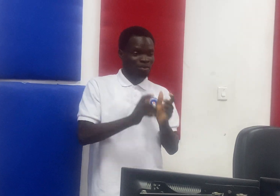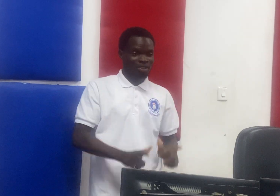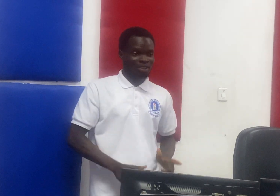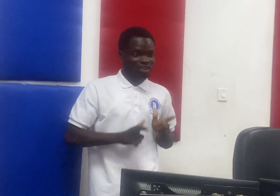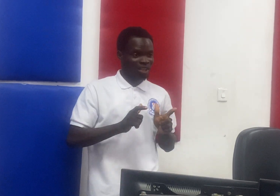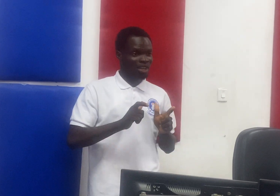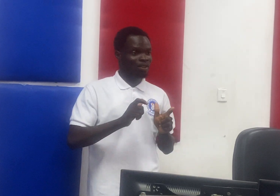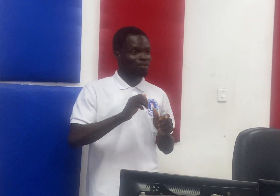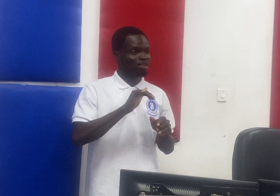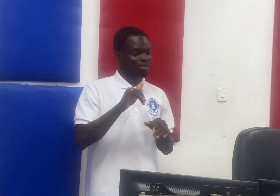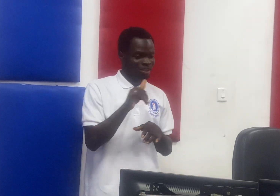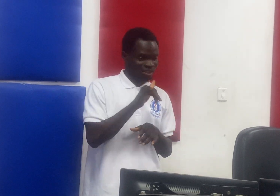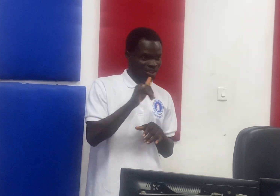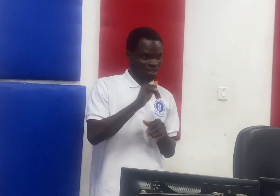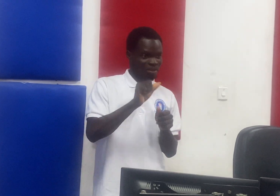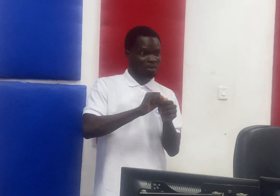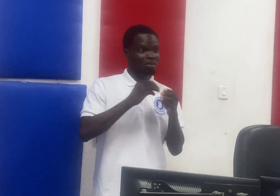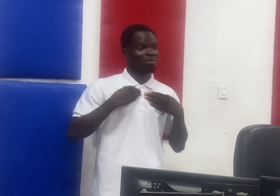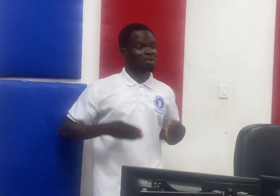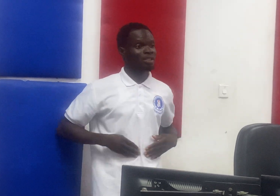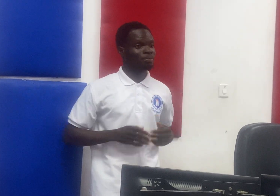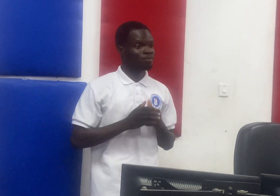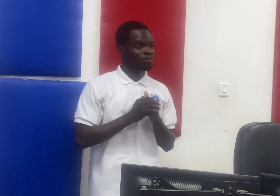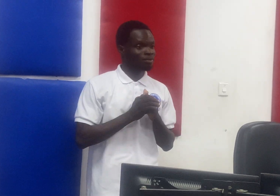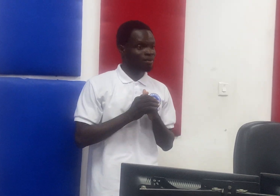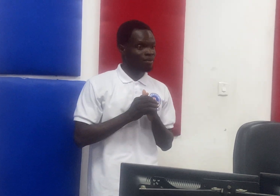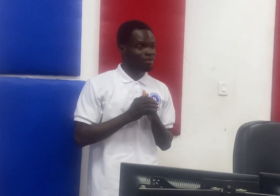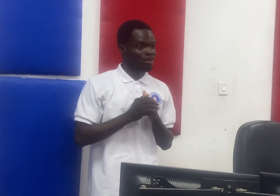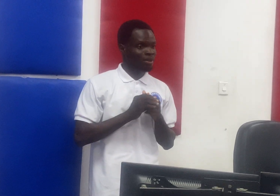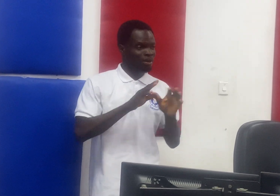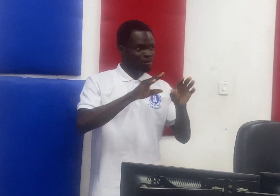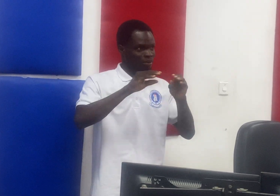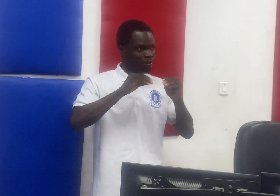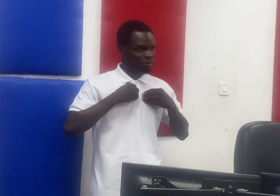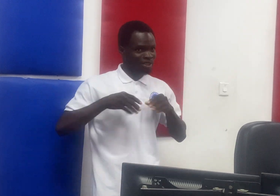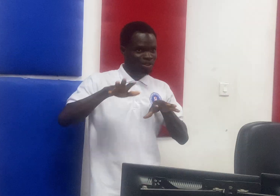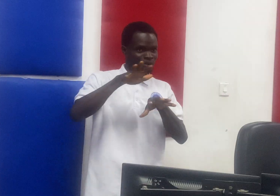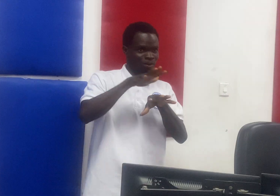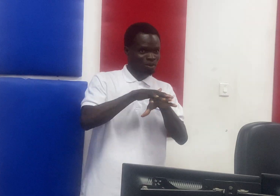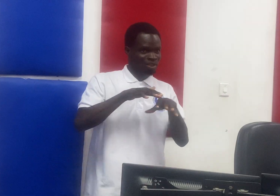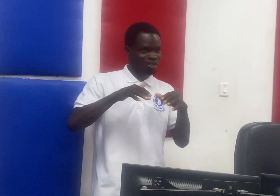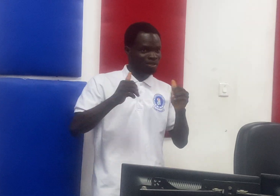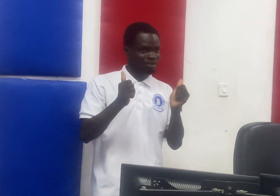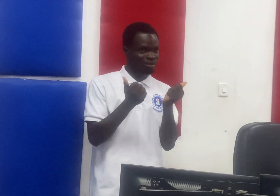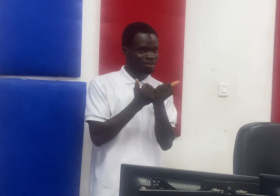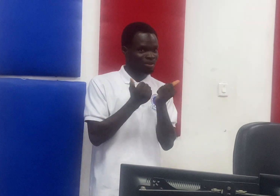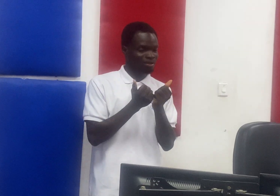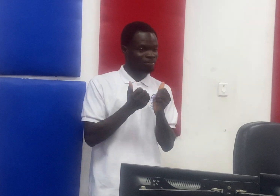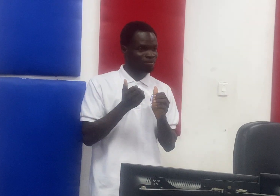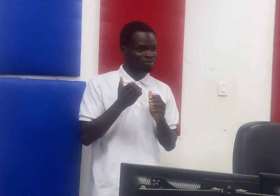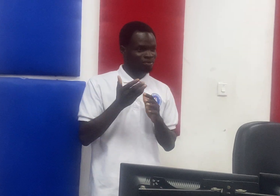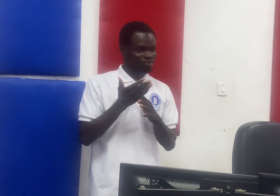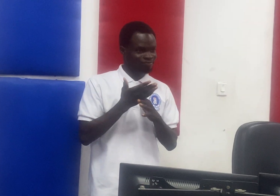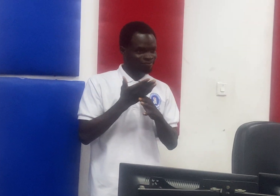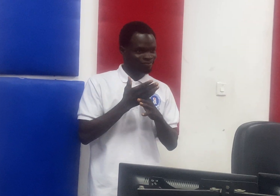else. By challenging stereotypes and embracing inclusion, we create a society where everyone is